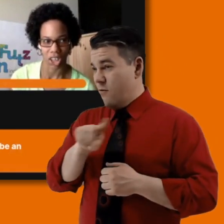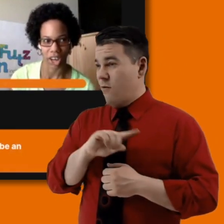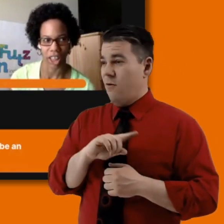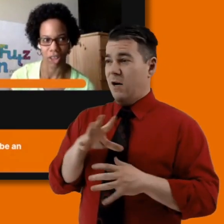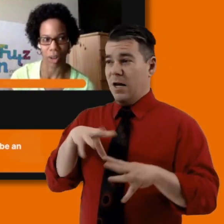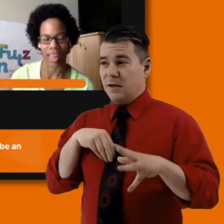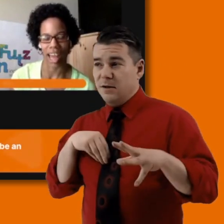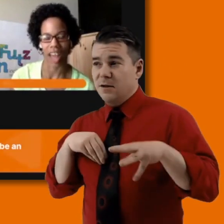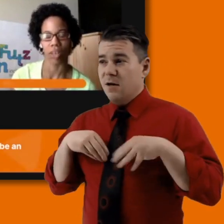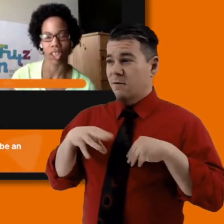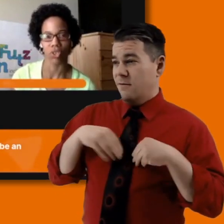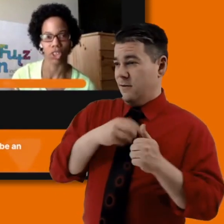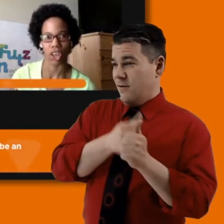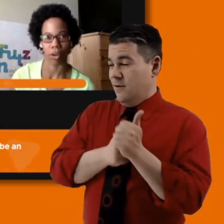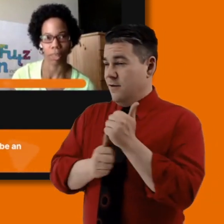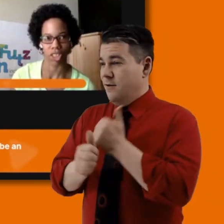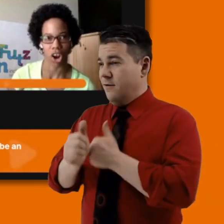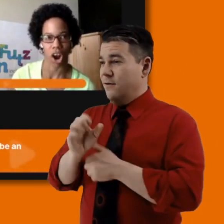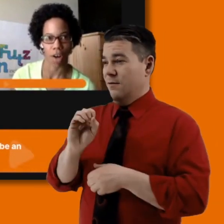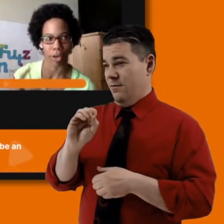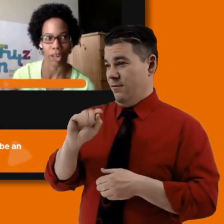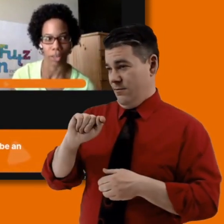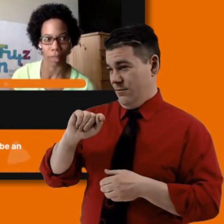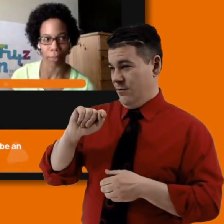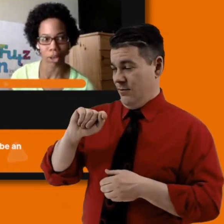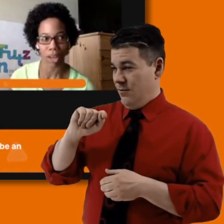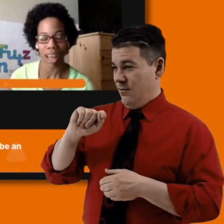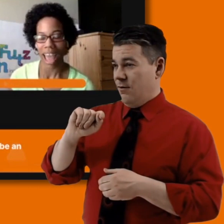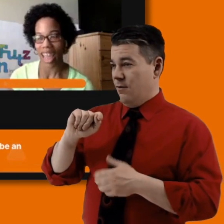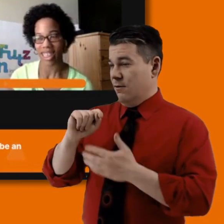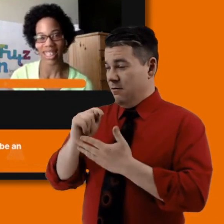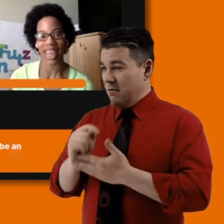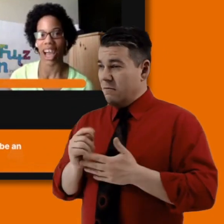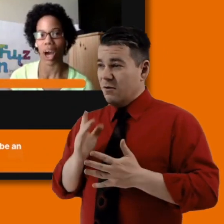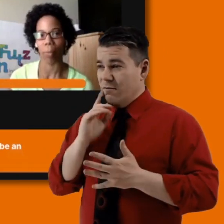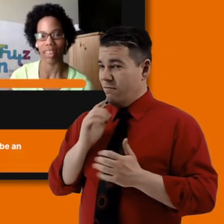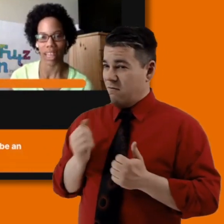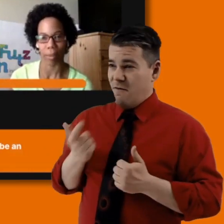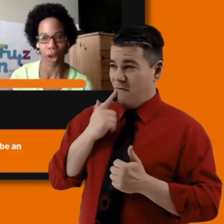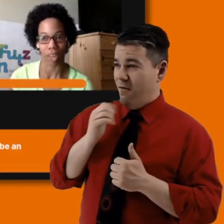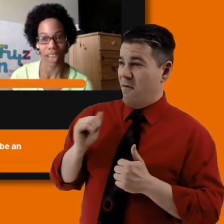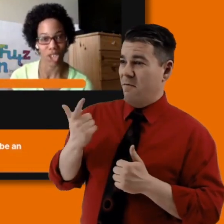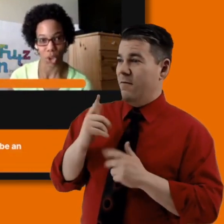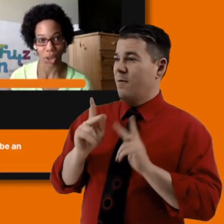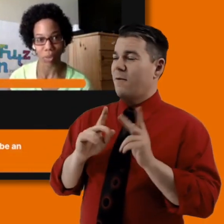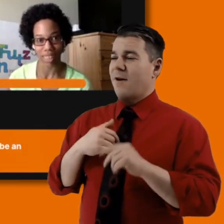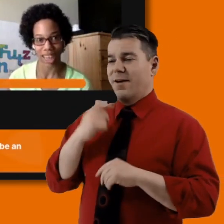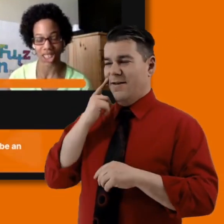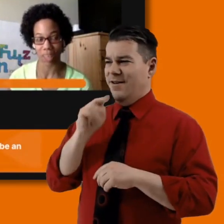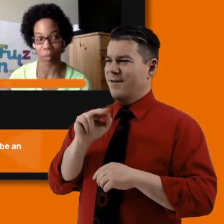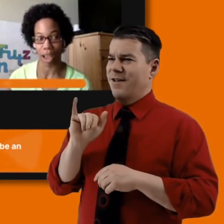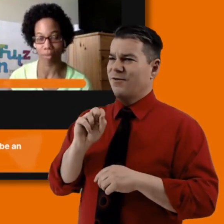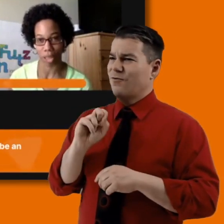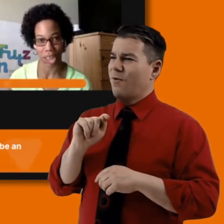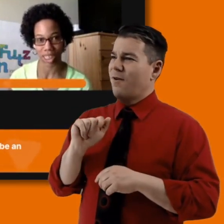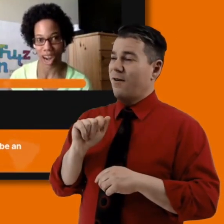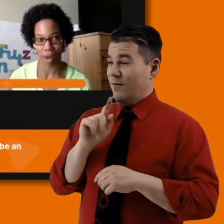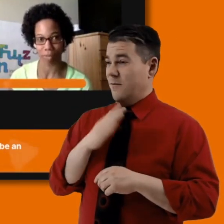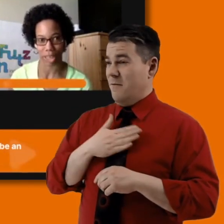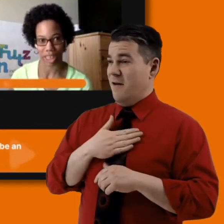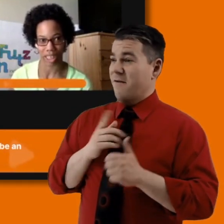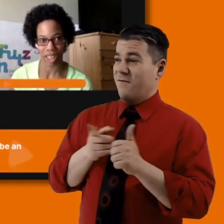each other and the way that occupational therapists are for other people, I just can't help but think about NYSOTA was actually my